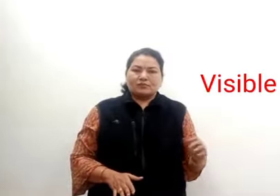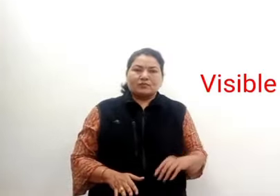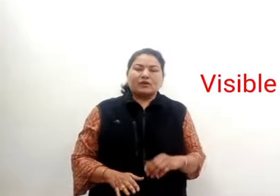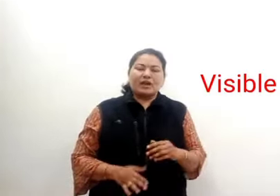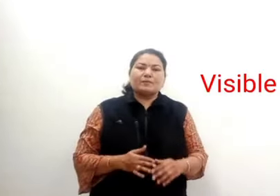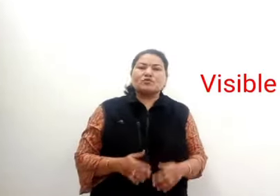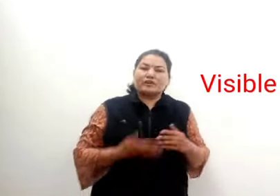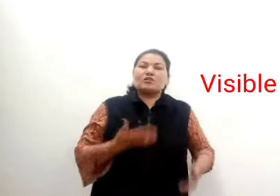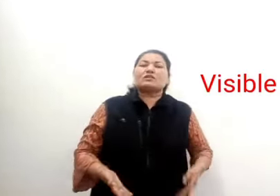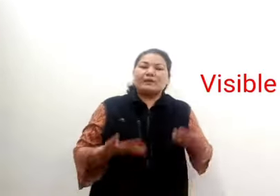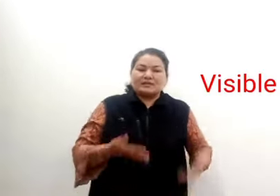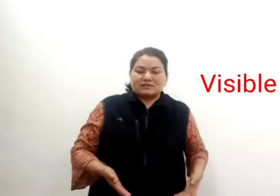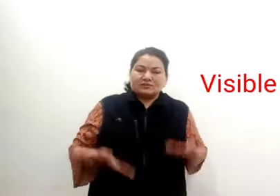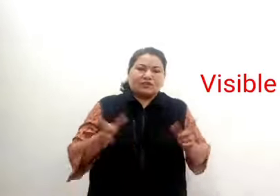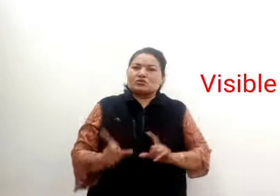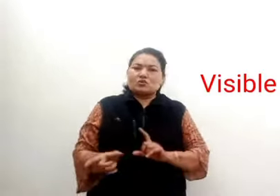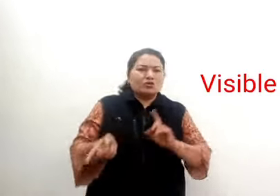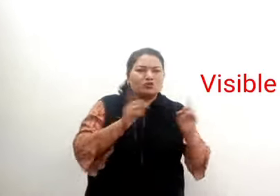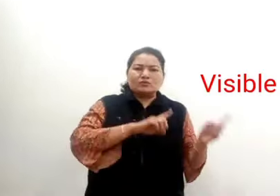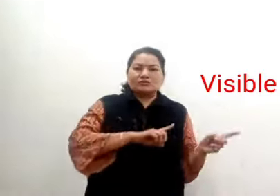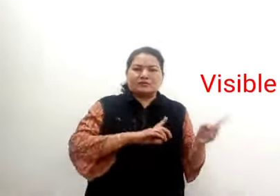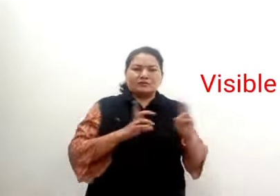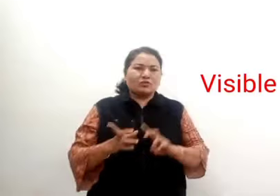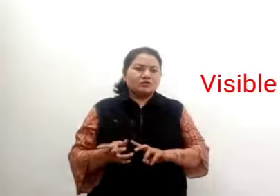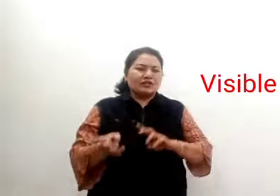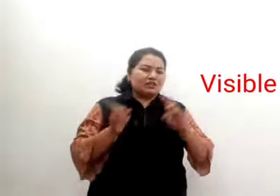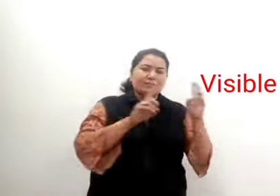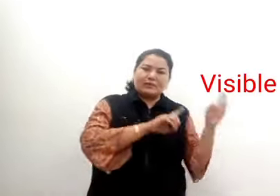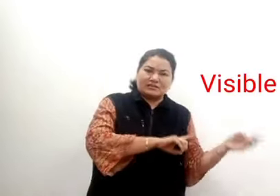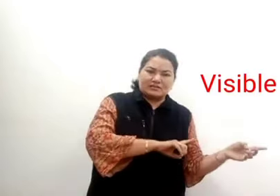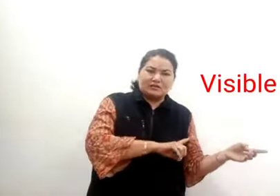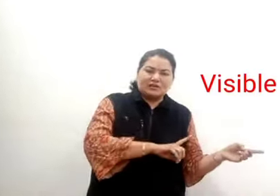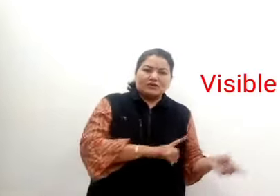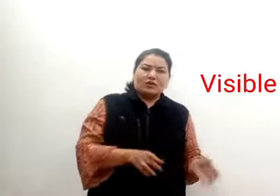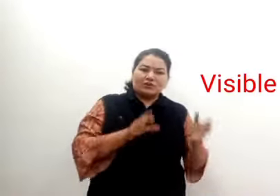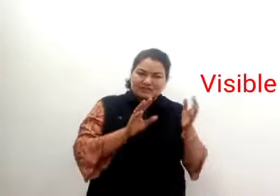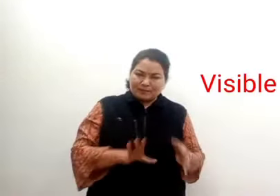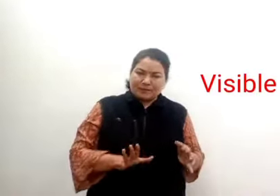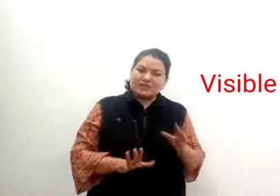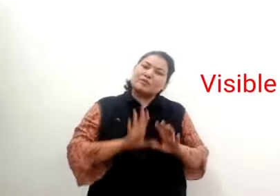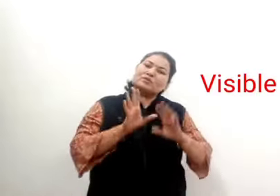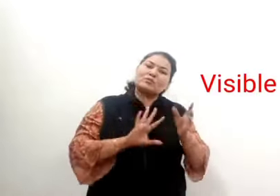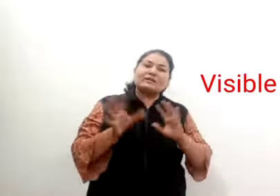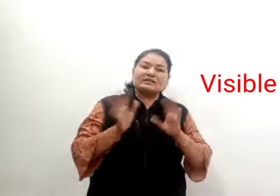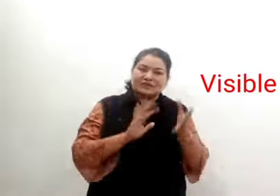or I am jogging on the place. There is no locomotion, no change in place, on the same place, but the movement is done.